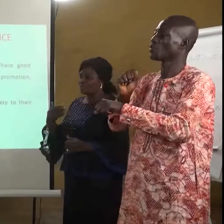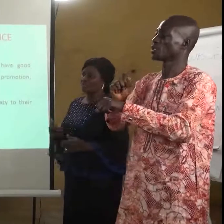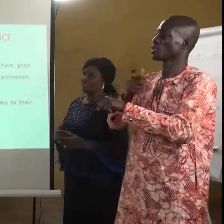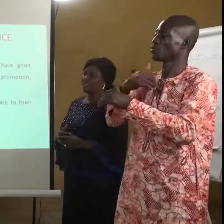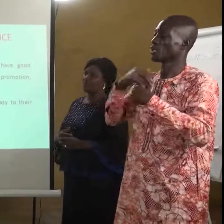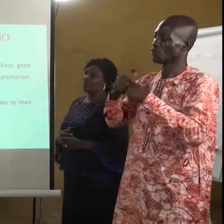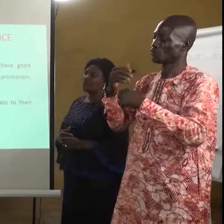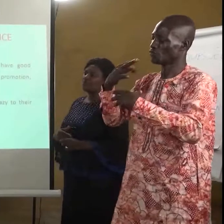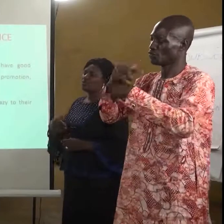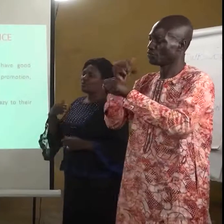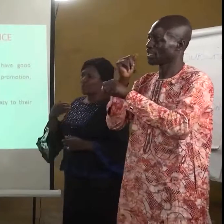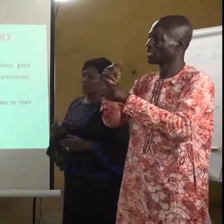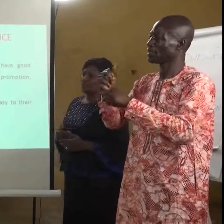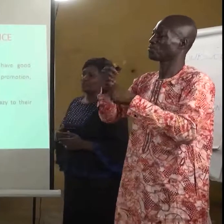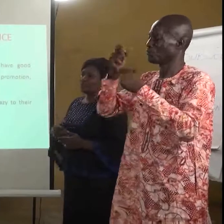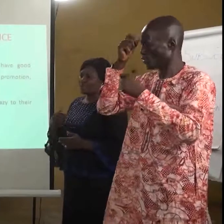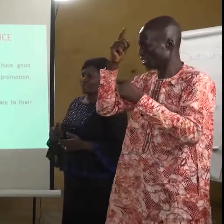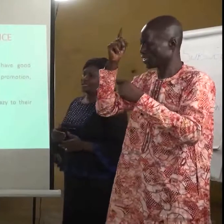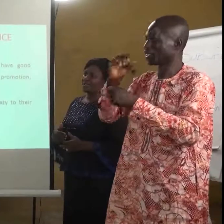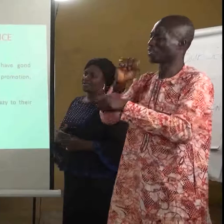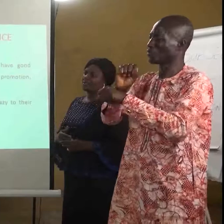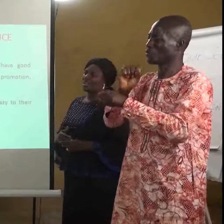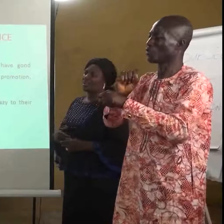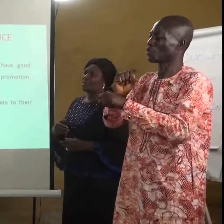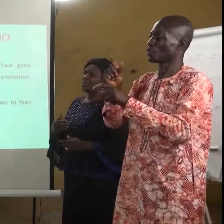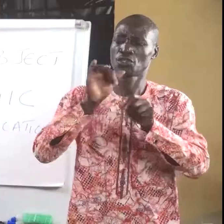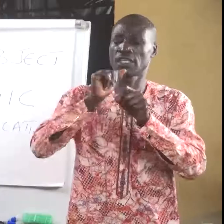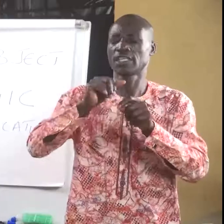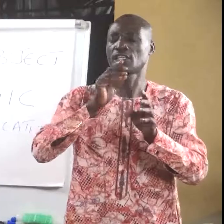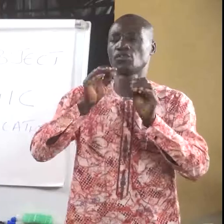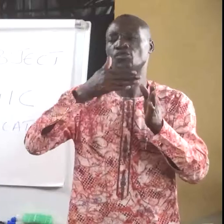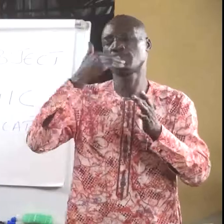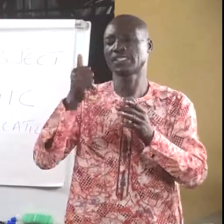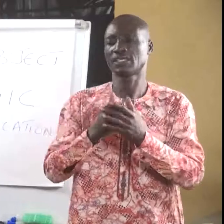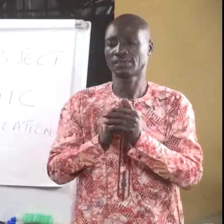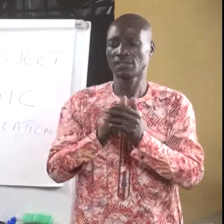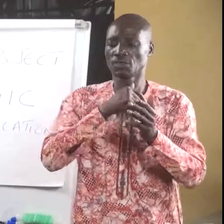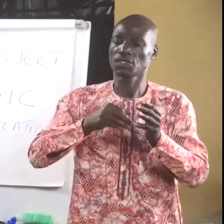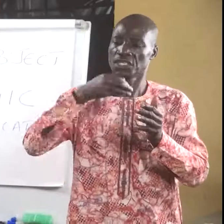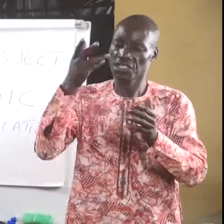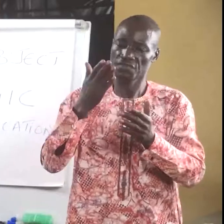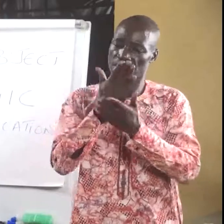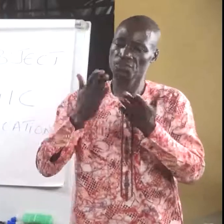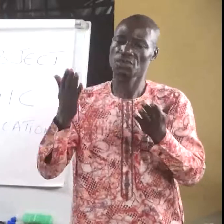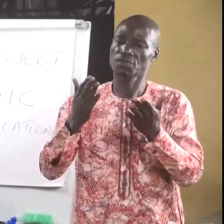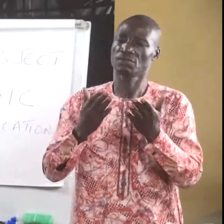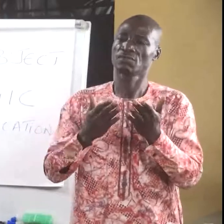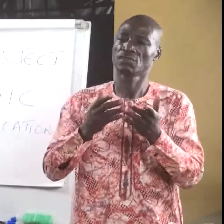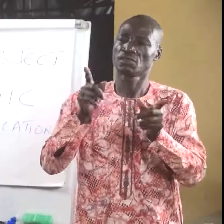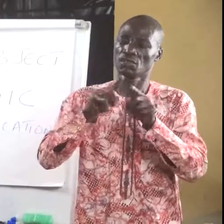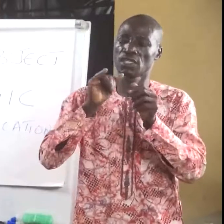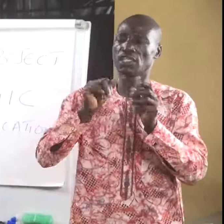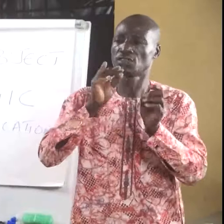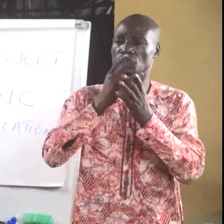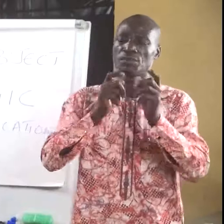do to motivate them to do well, to do better, so that the objectives and aims of government will be